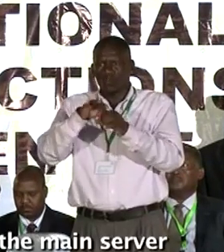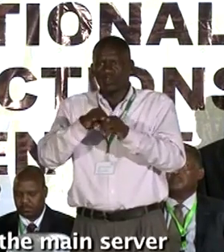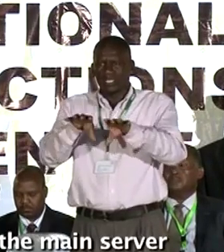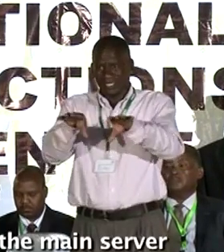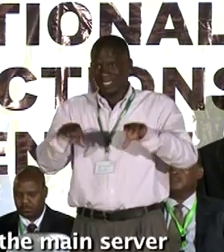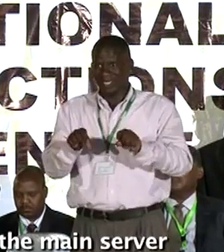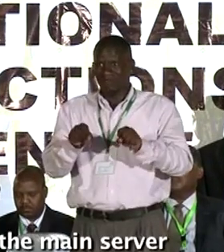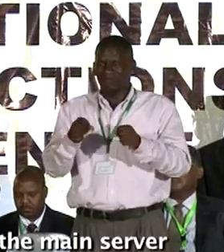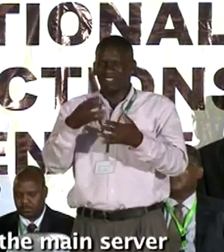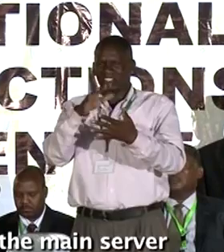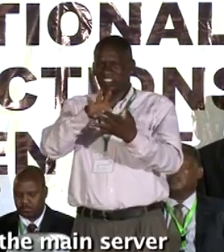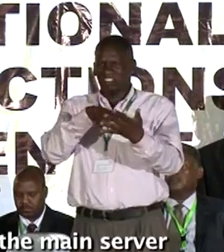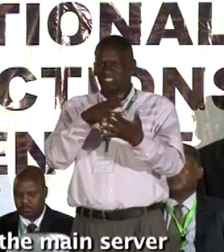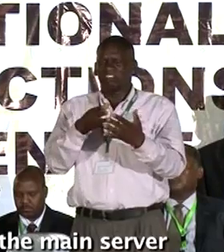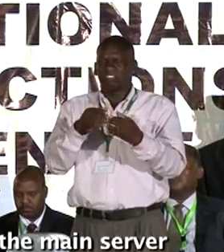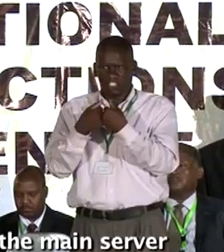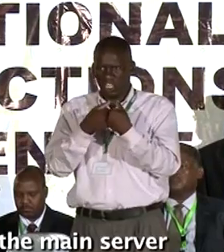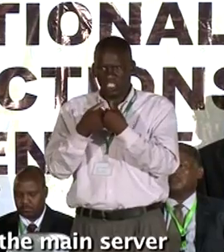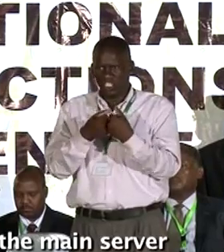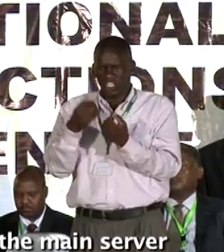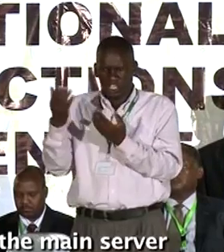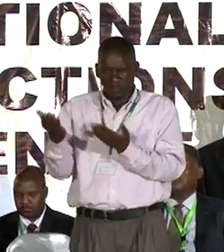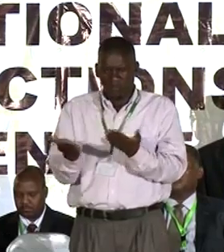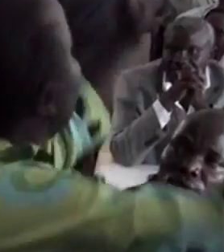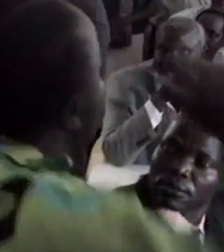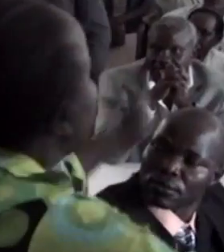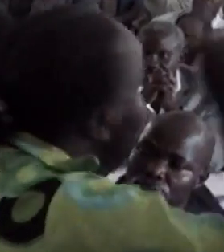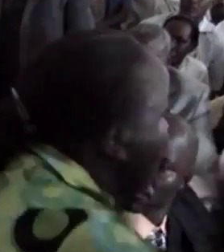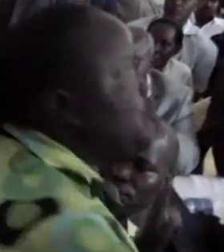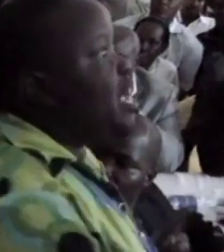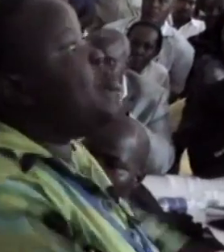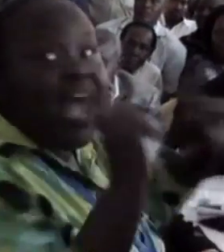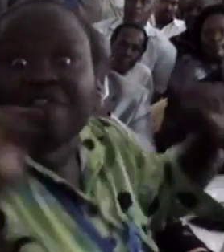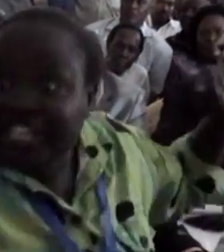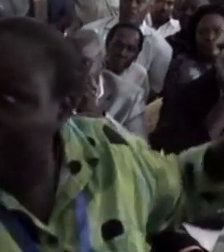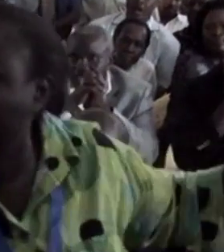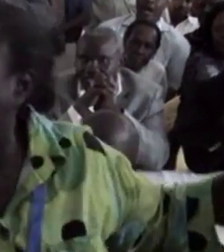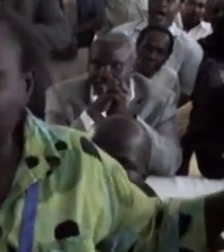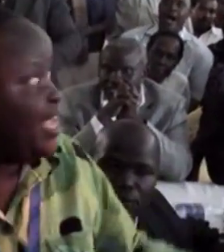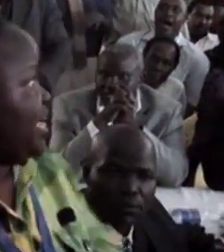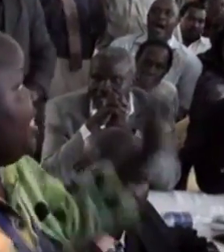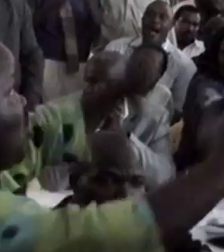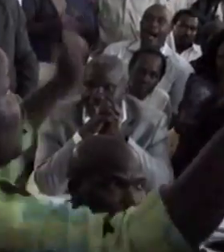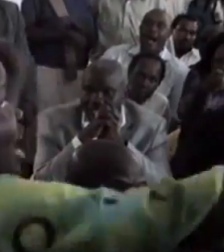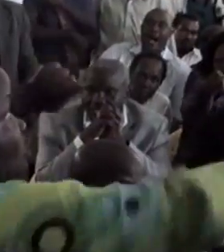rendering some services on the main server non-functional. You can't announce, we have issues.